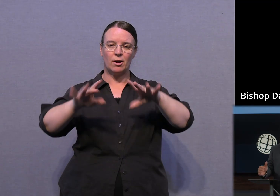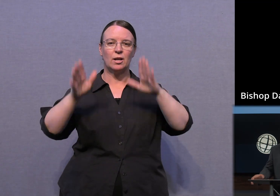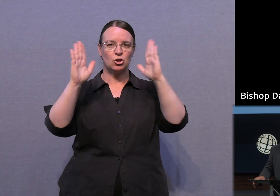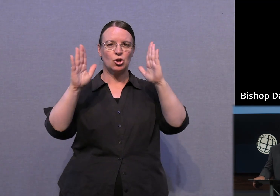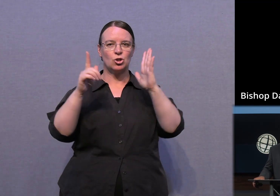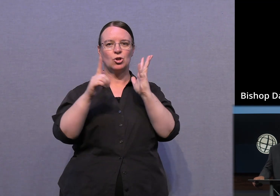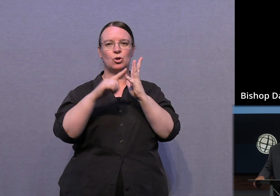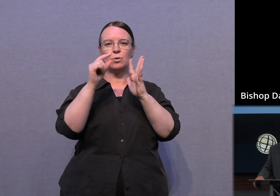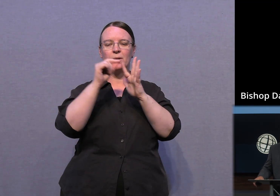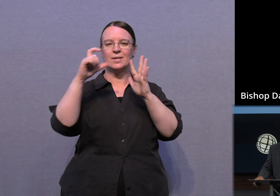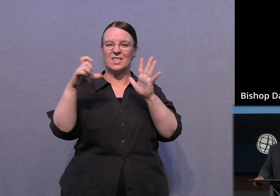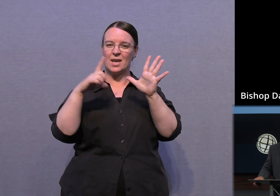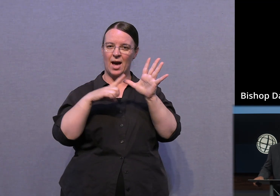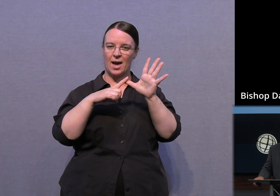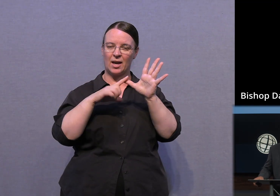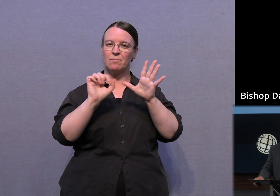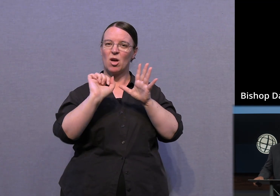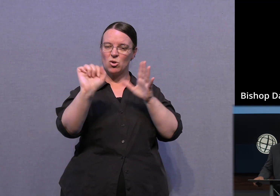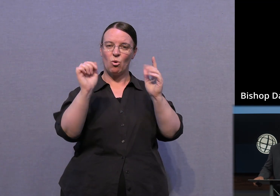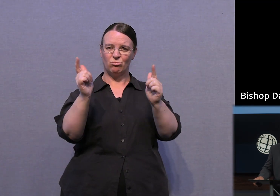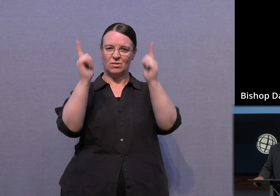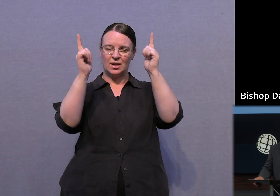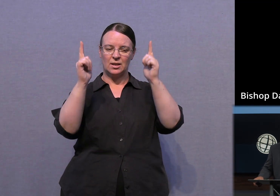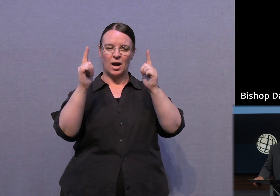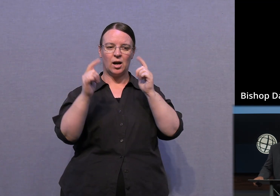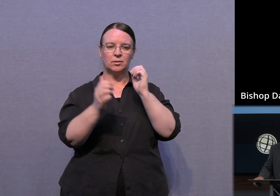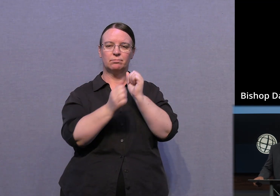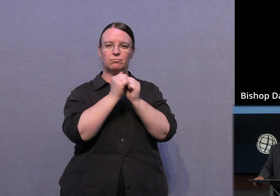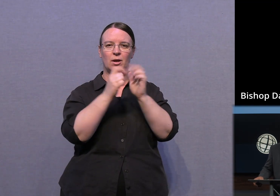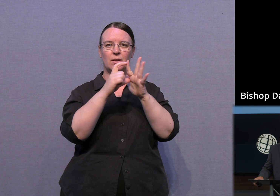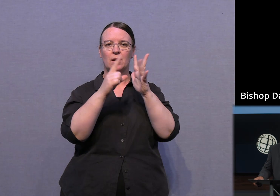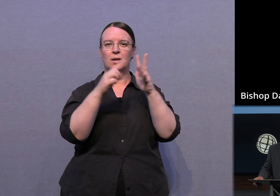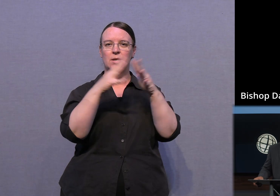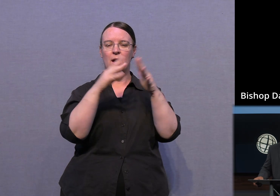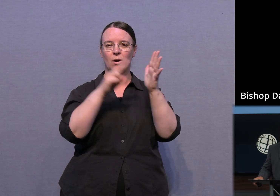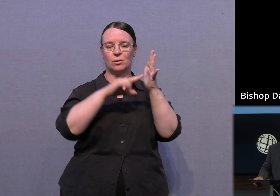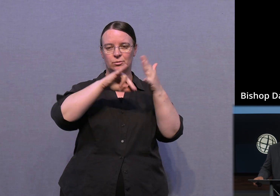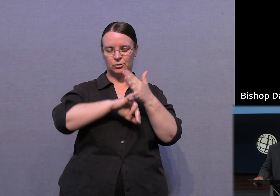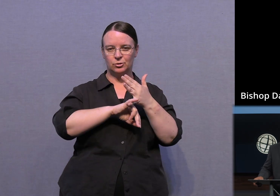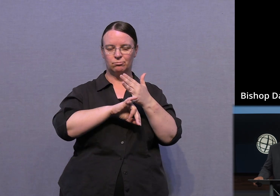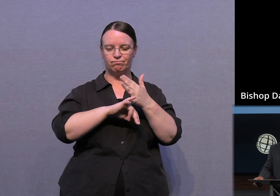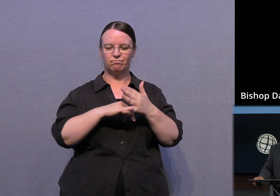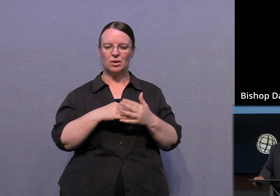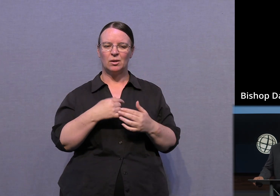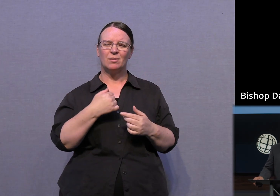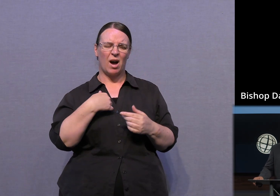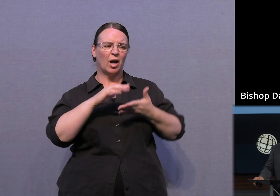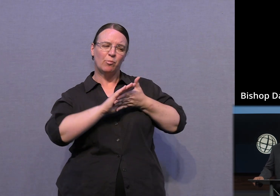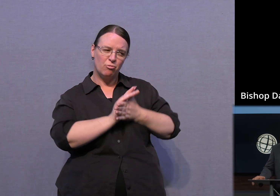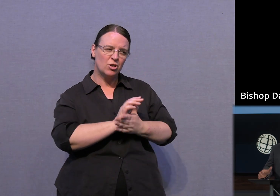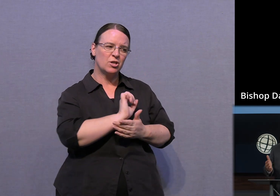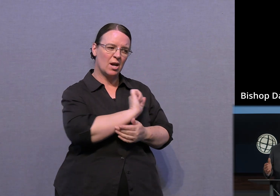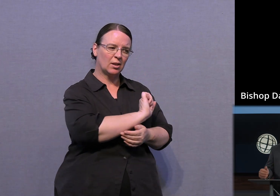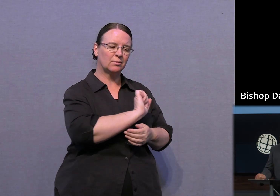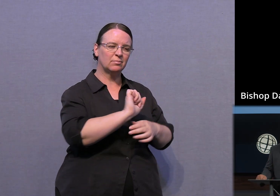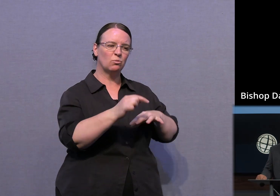General Superintendent, Pastor John Downs. We appreciate Brother and Sister Downs and their leadership and ministry over many years.